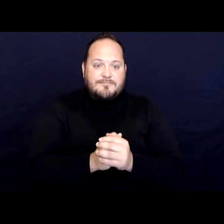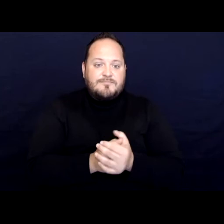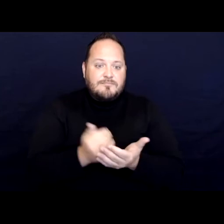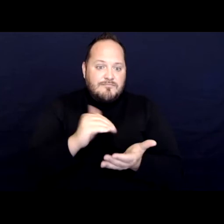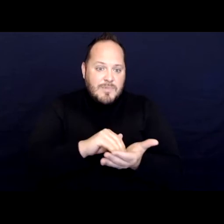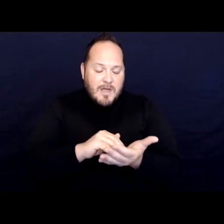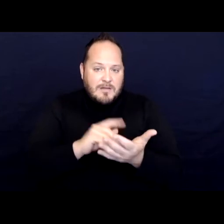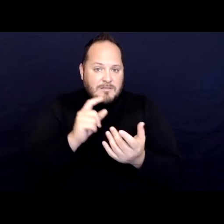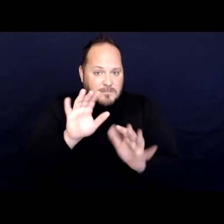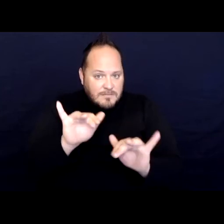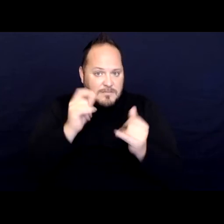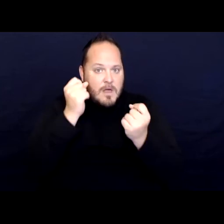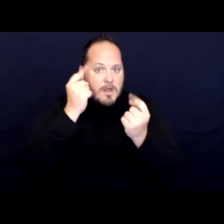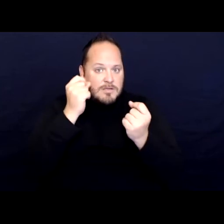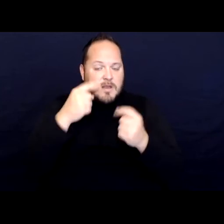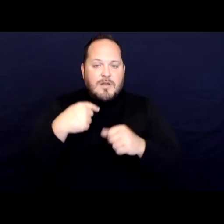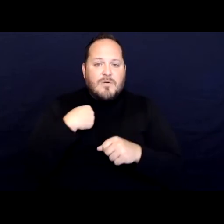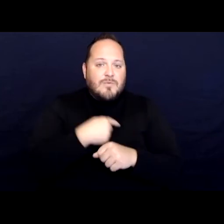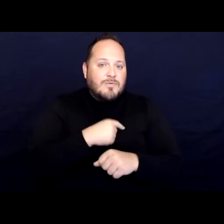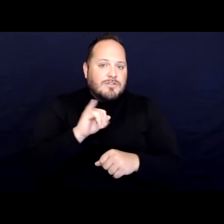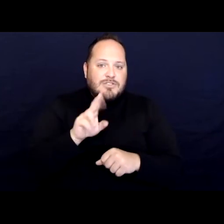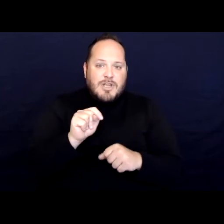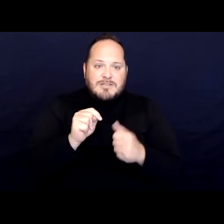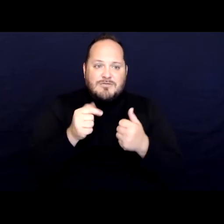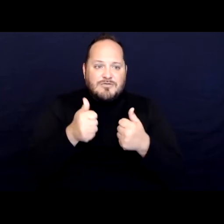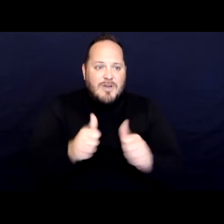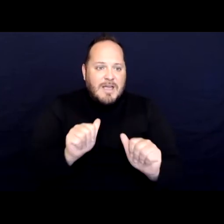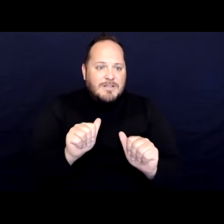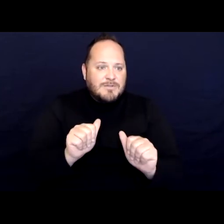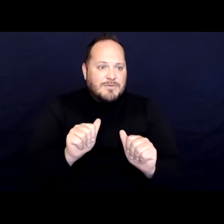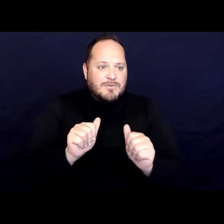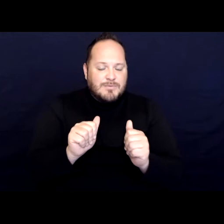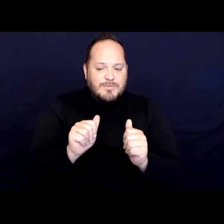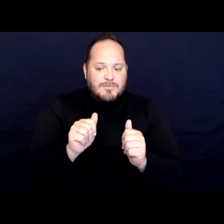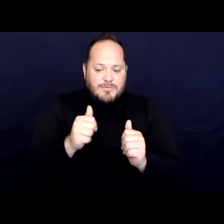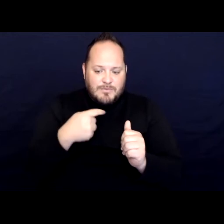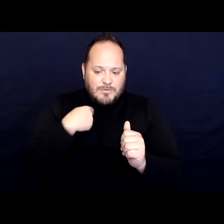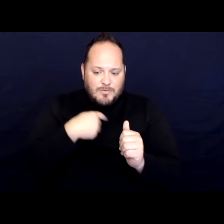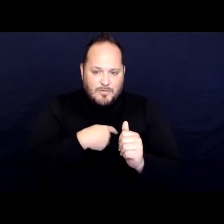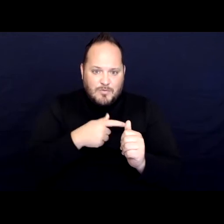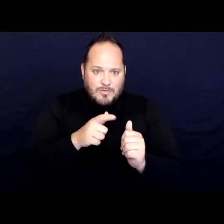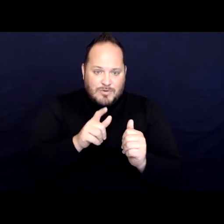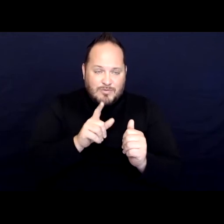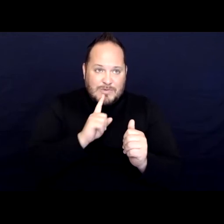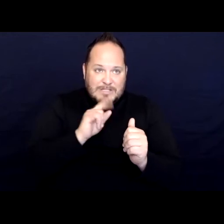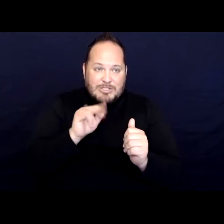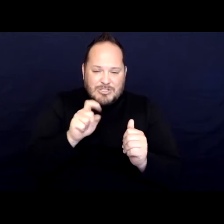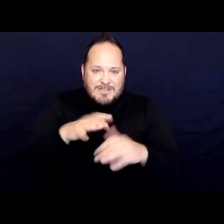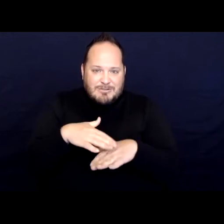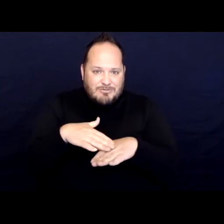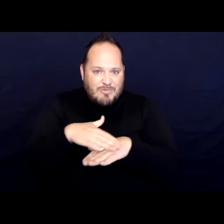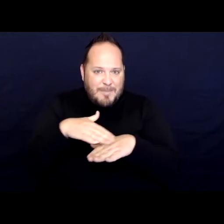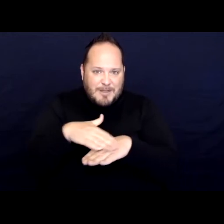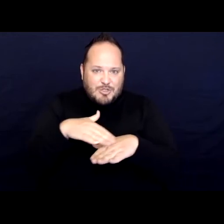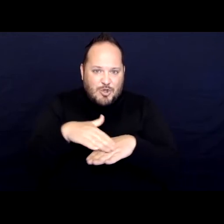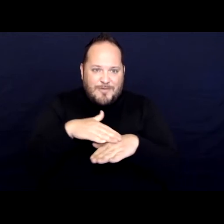that we are just trying to, we're just scraping the surface of the